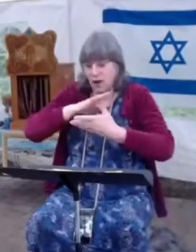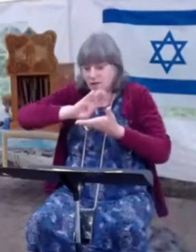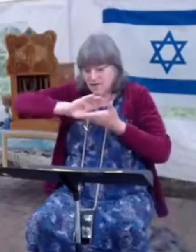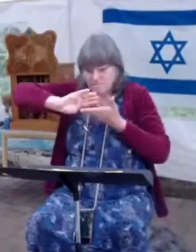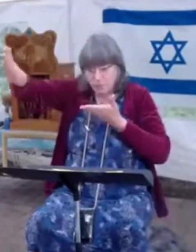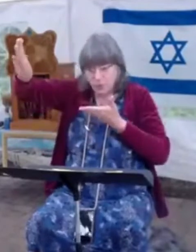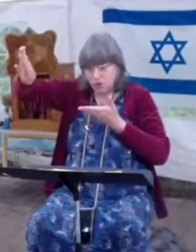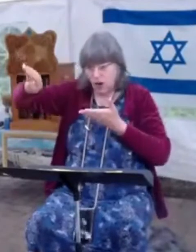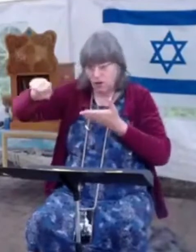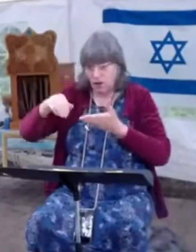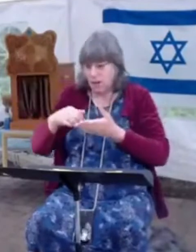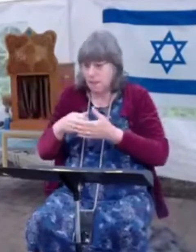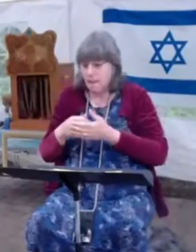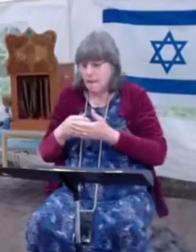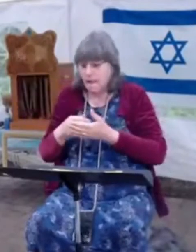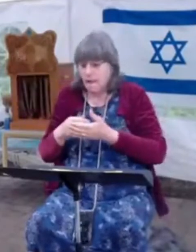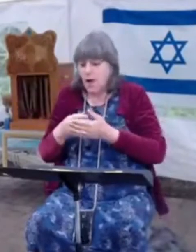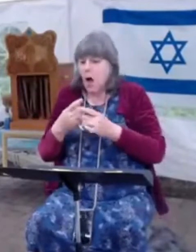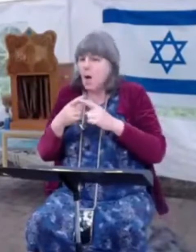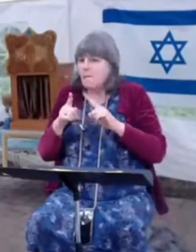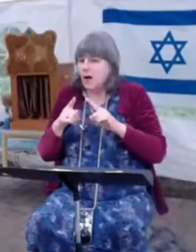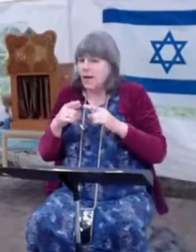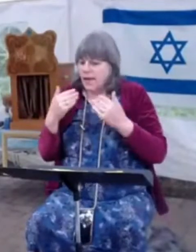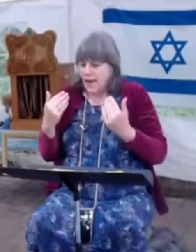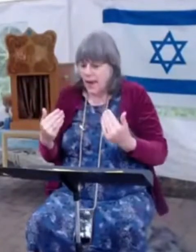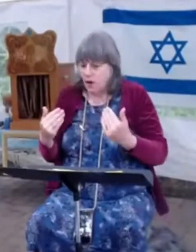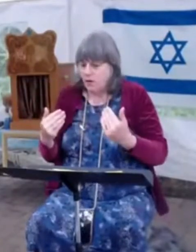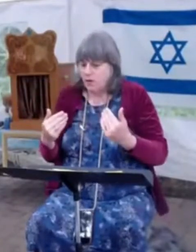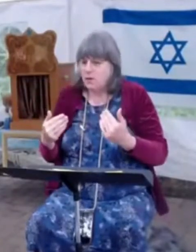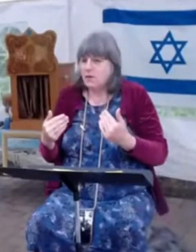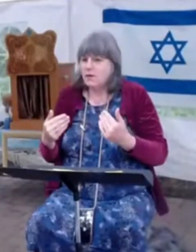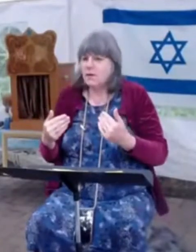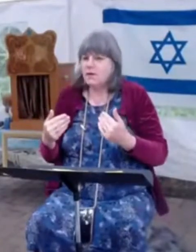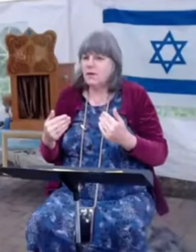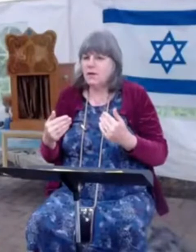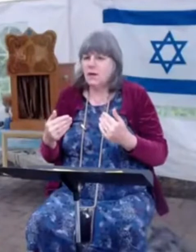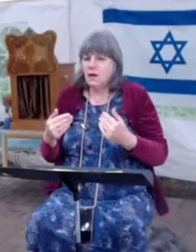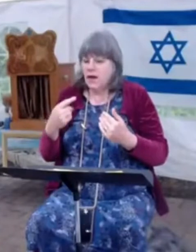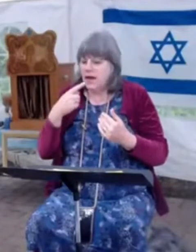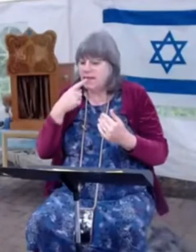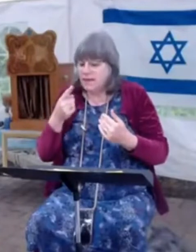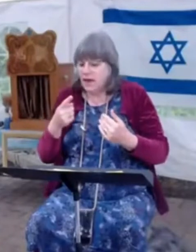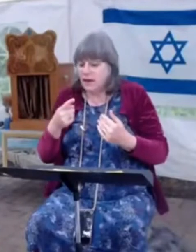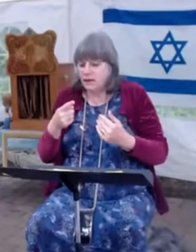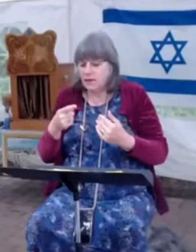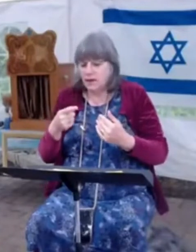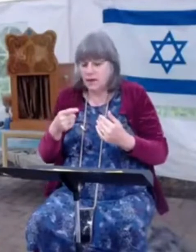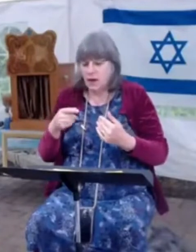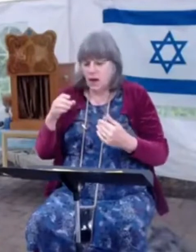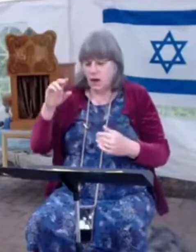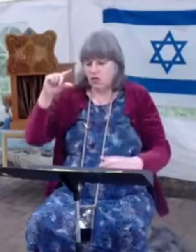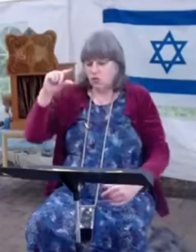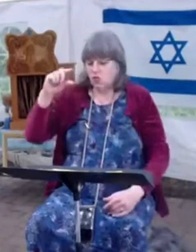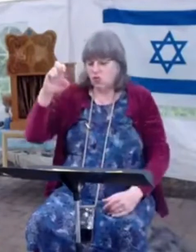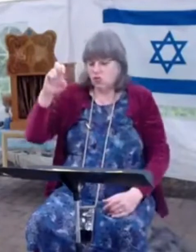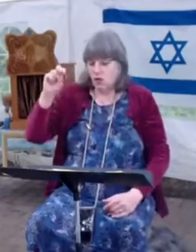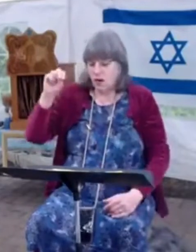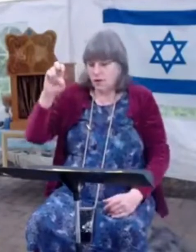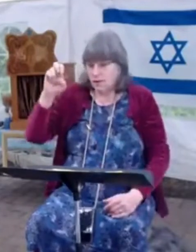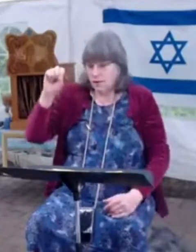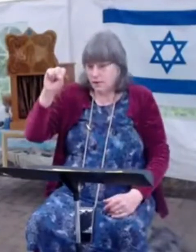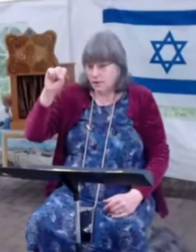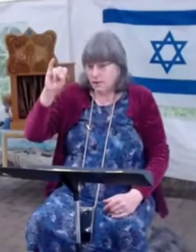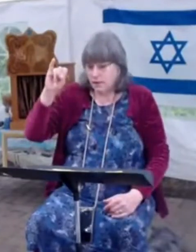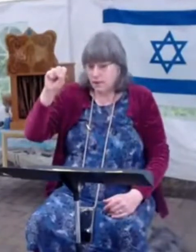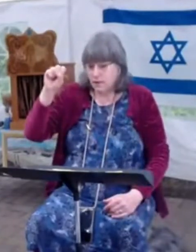have a beginning of restoration. People start to call upon the name of God. What it looked like, and I don't know the